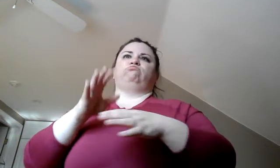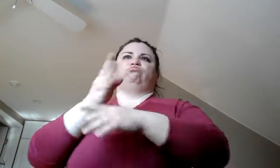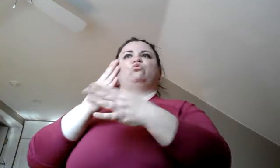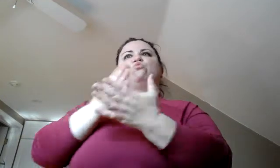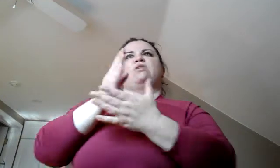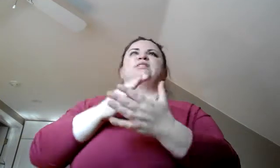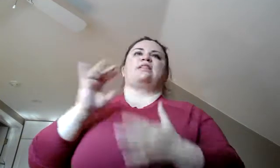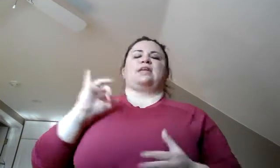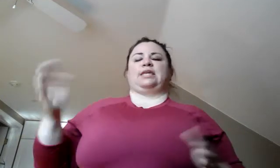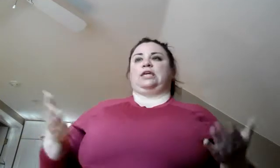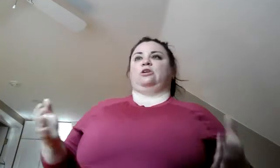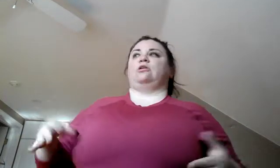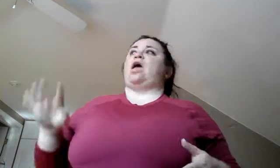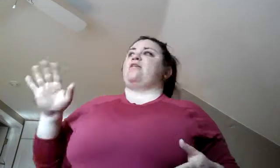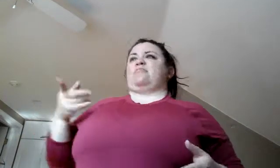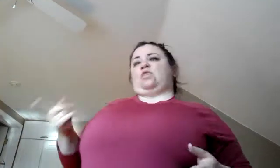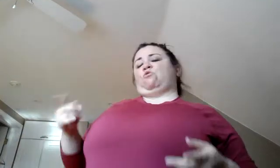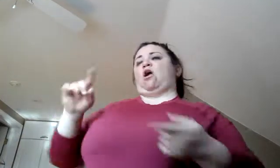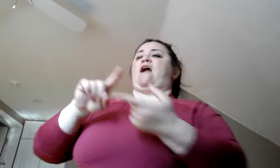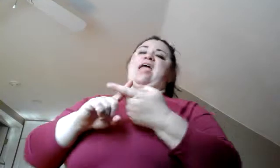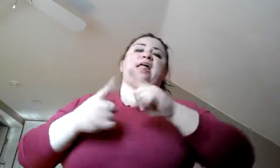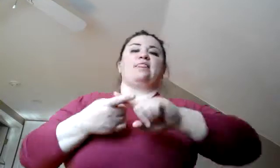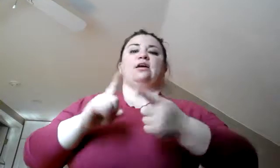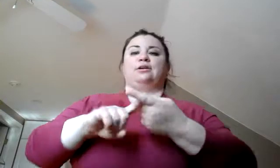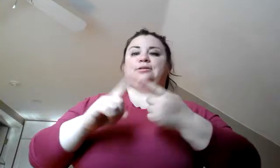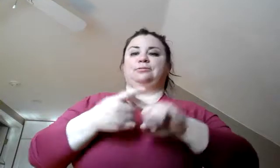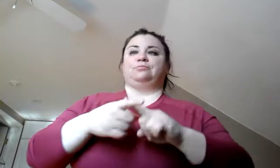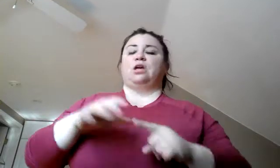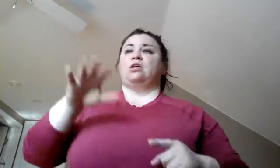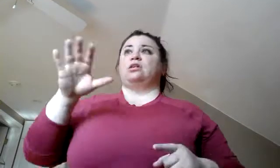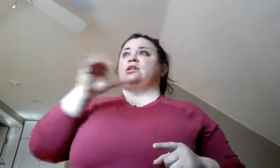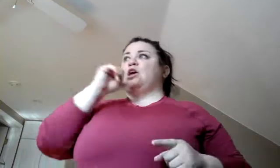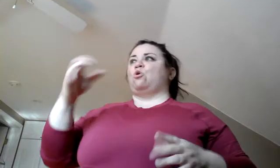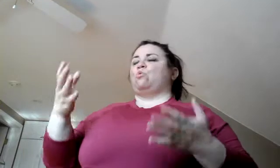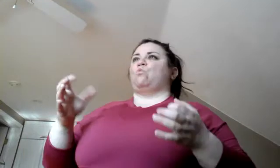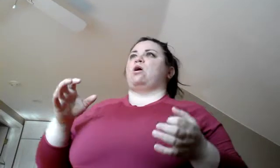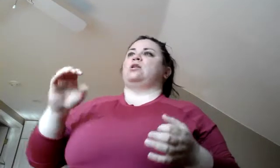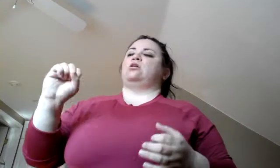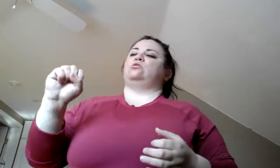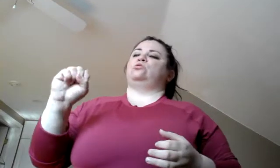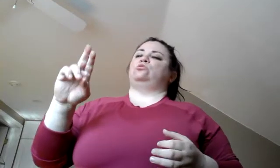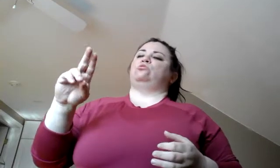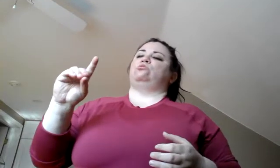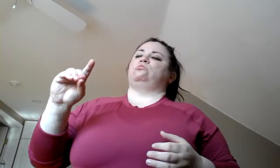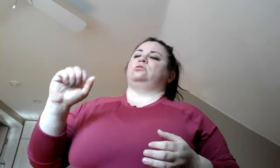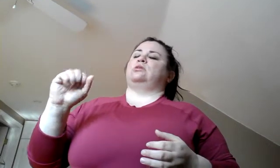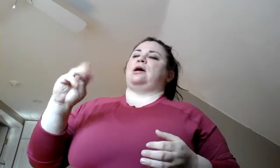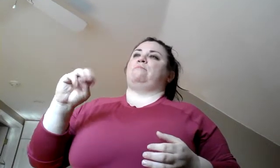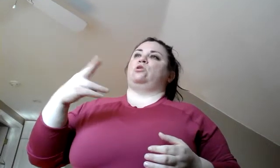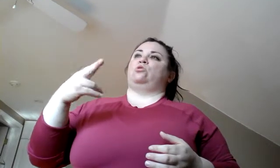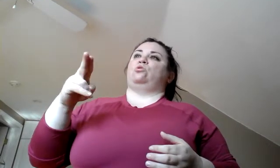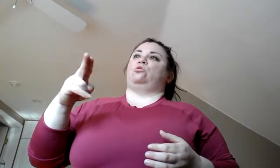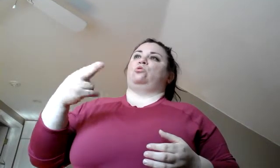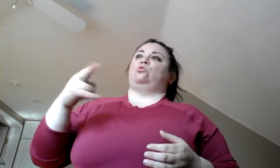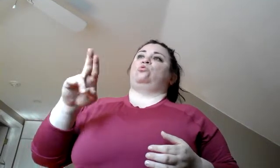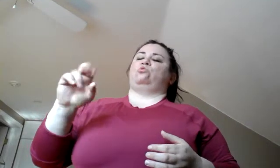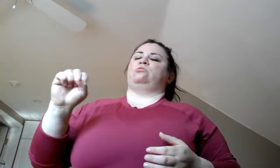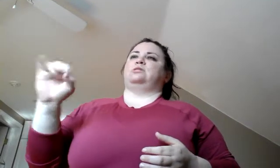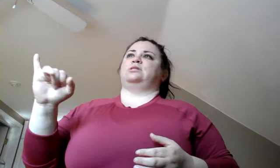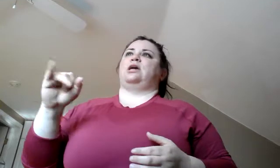our ally probably because they didn't want Saddam Hussein, this madman, this tyrant, this dictator, to get his hands on this oil. He was a